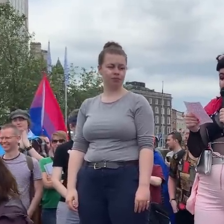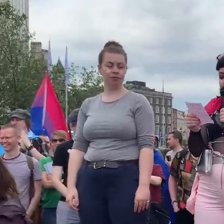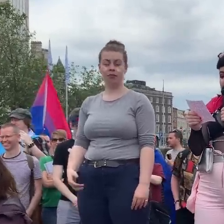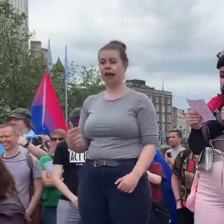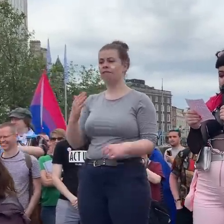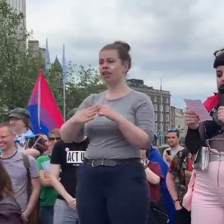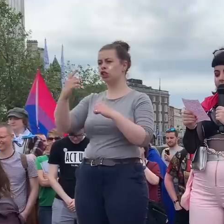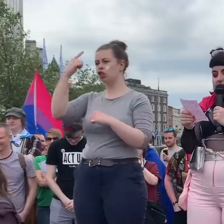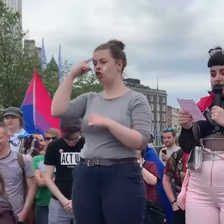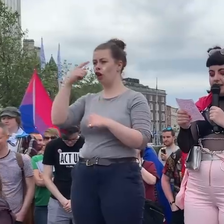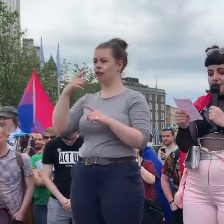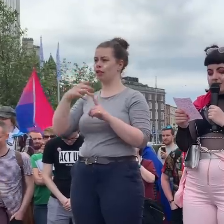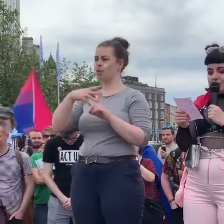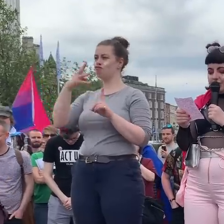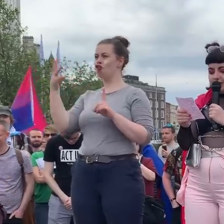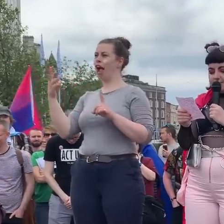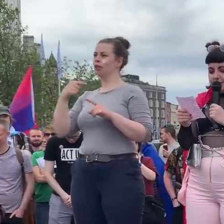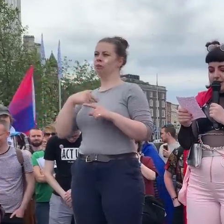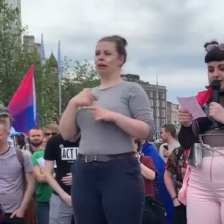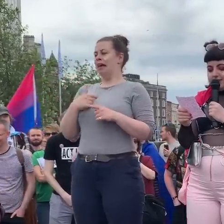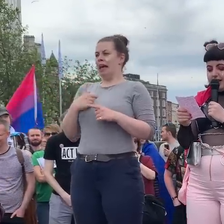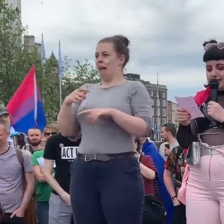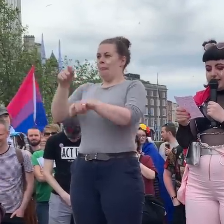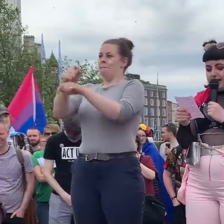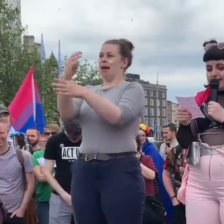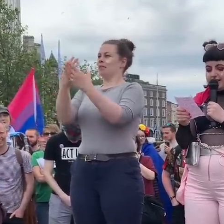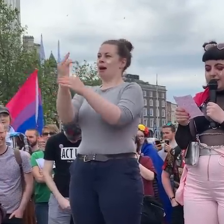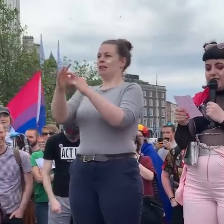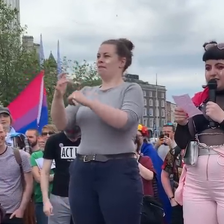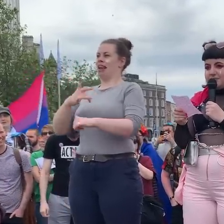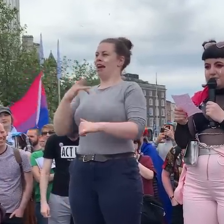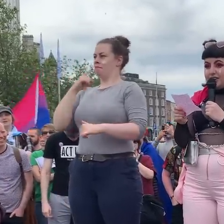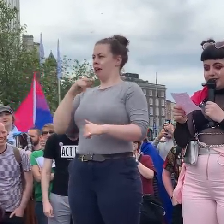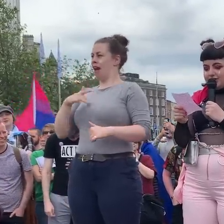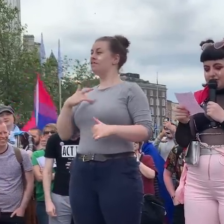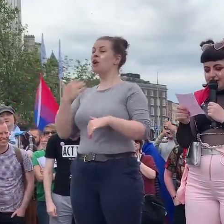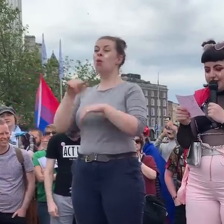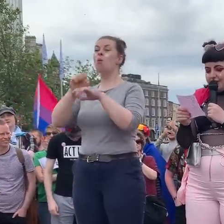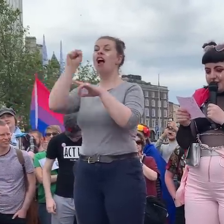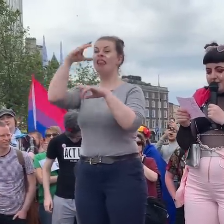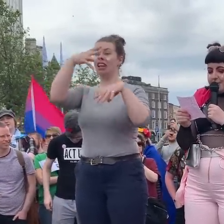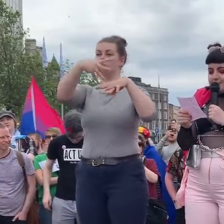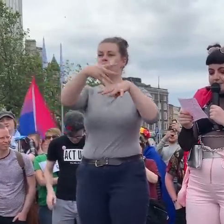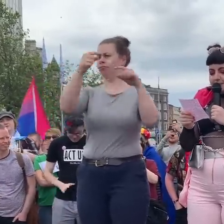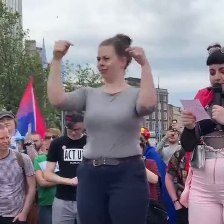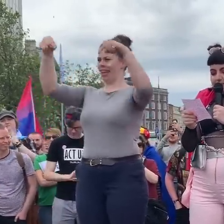I thought the Pride would be the light at the end of my tunnel. Instead, the light is here on this bridge.